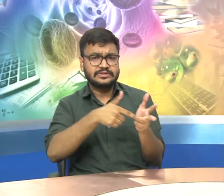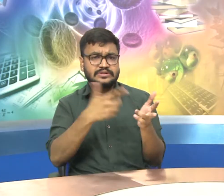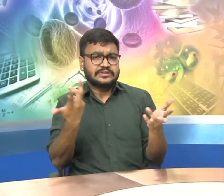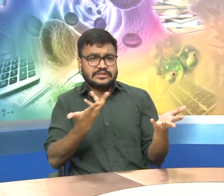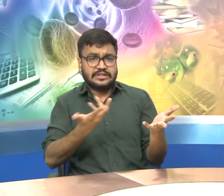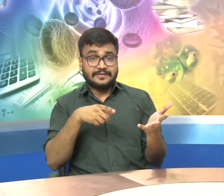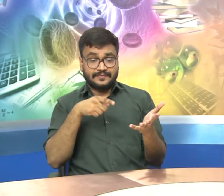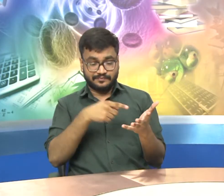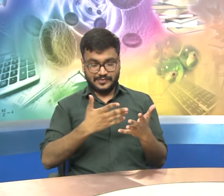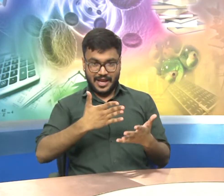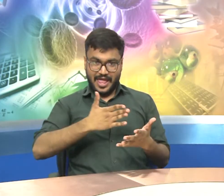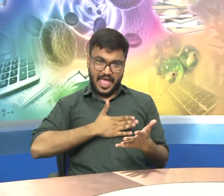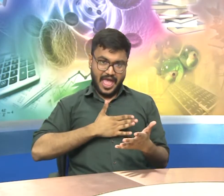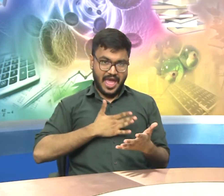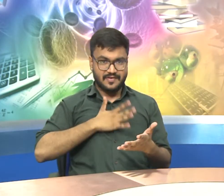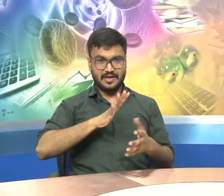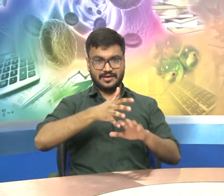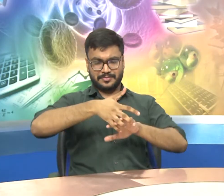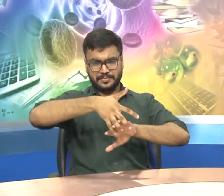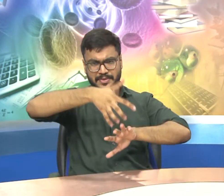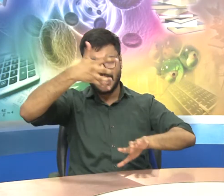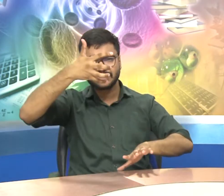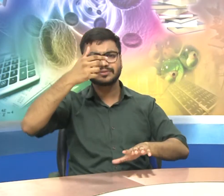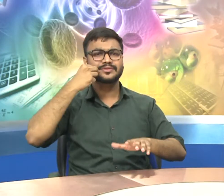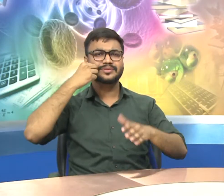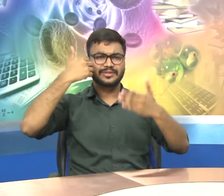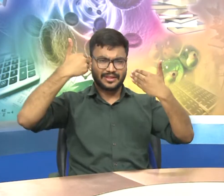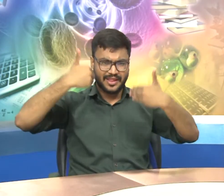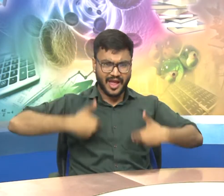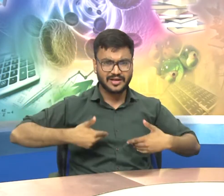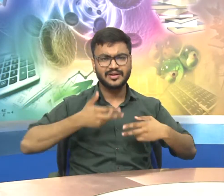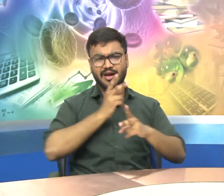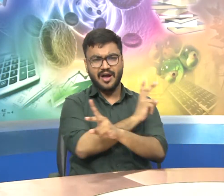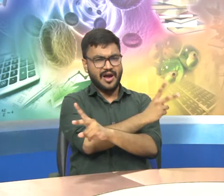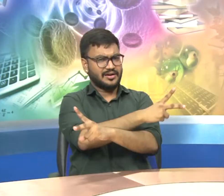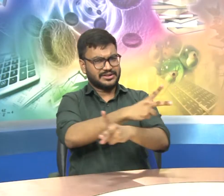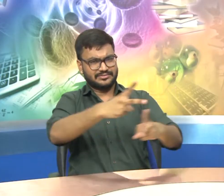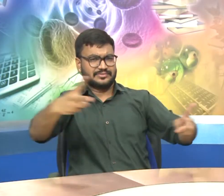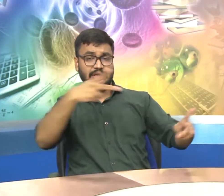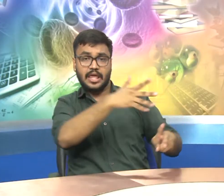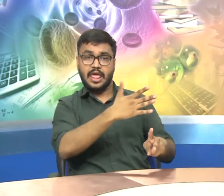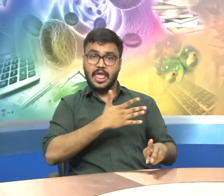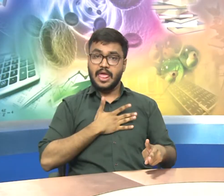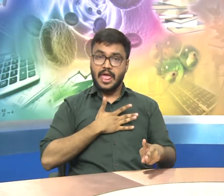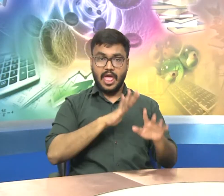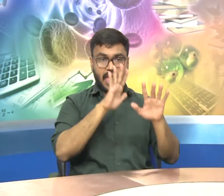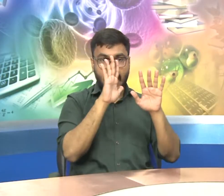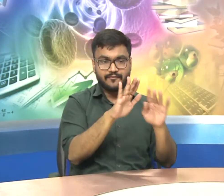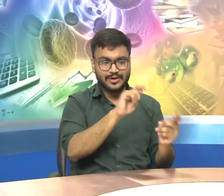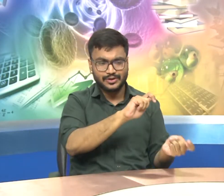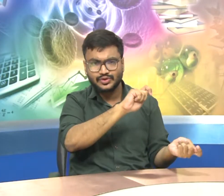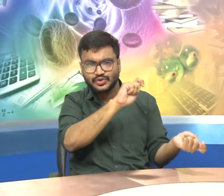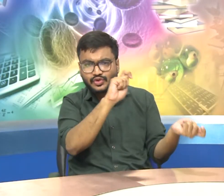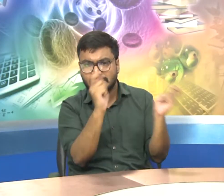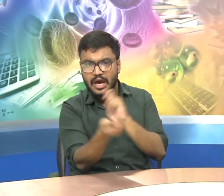He said that living organisms evolved through natural selection.